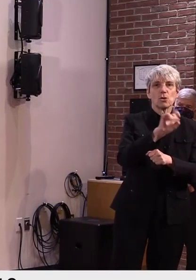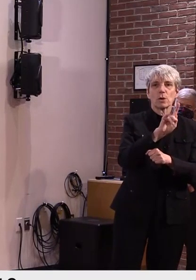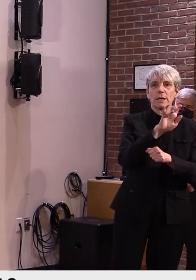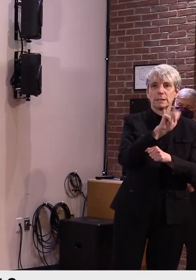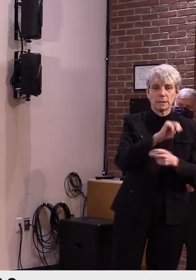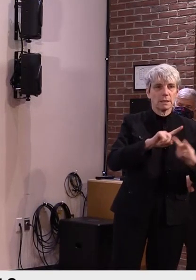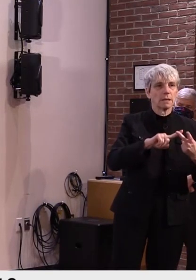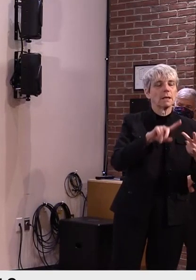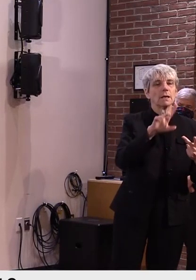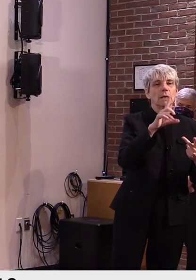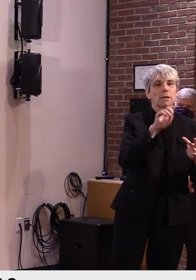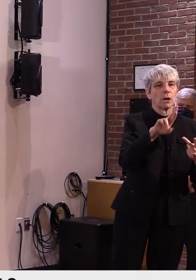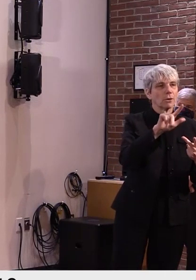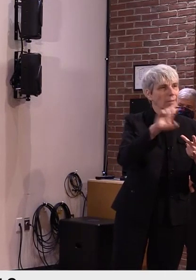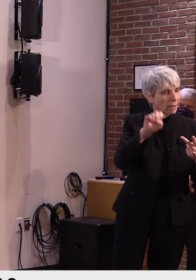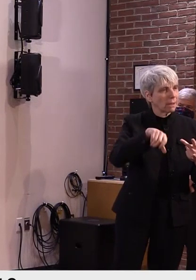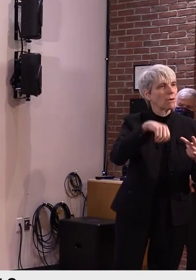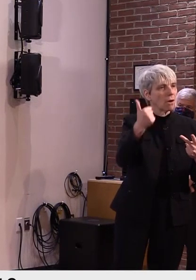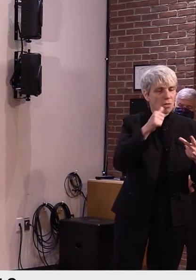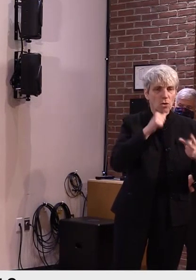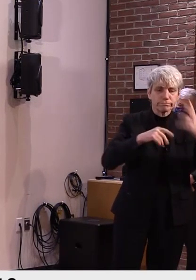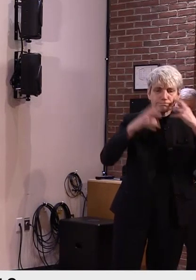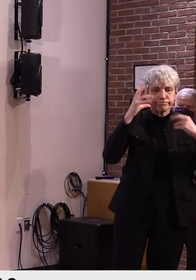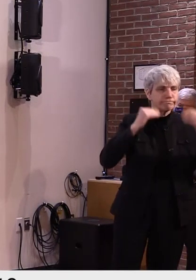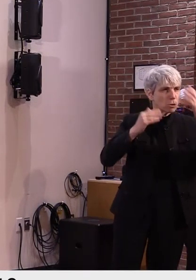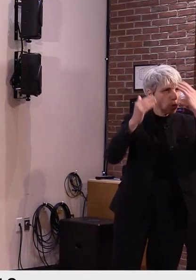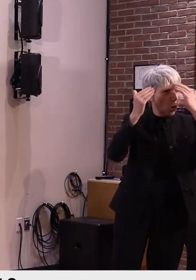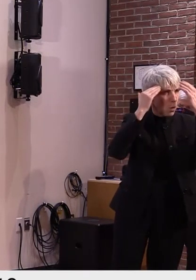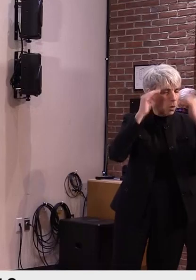have folks that are familiar with athletics in general in the